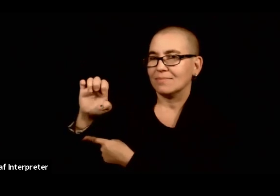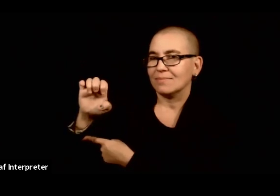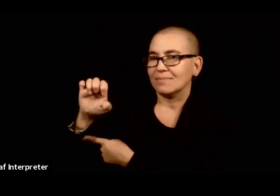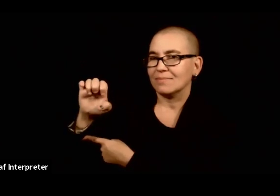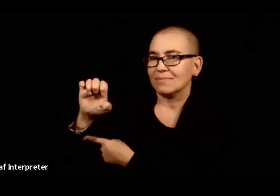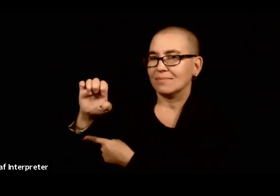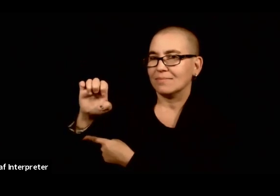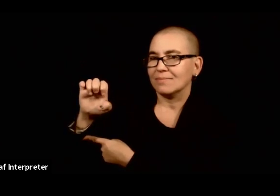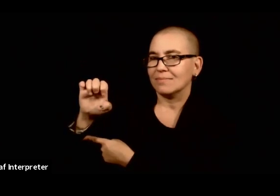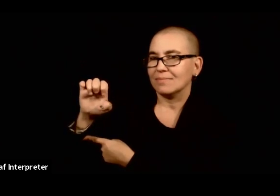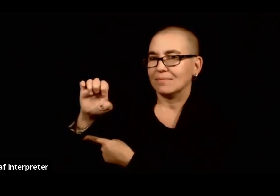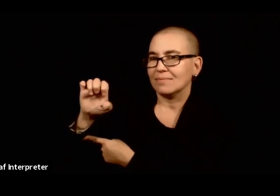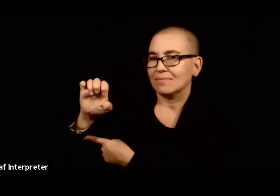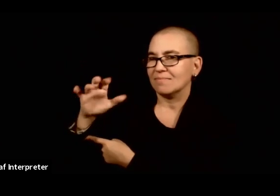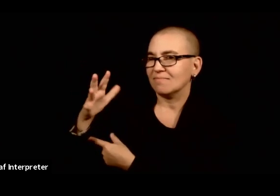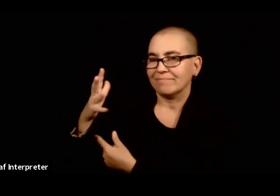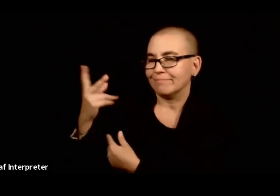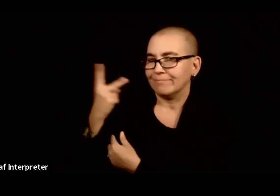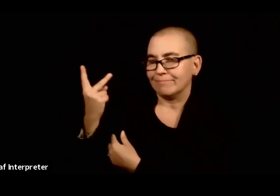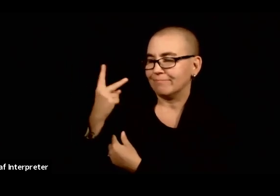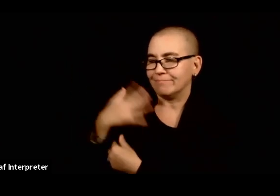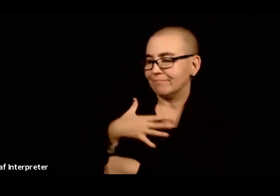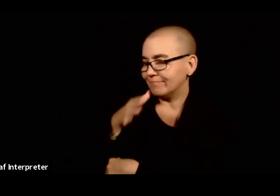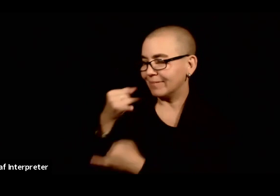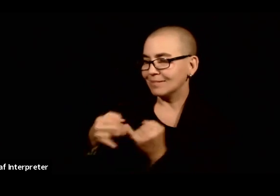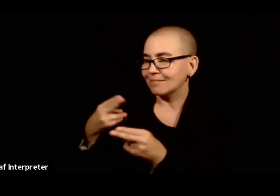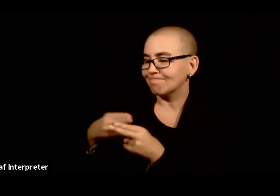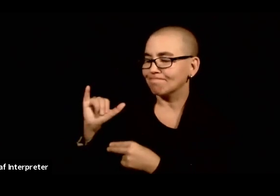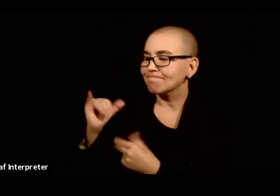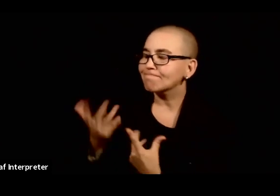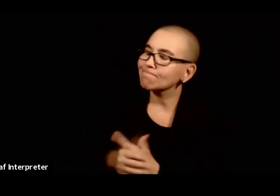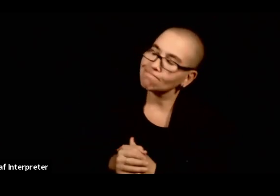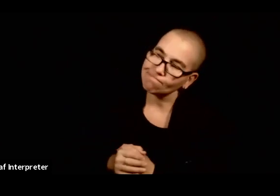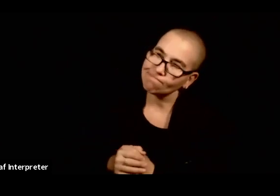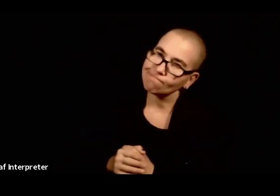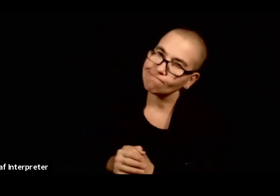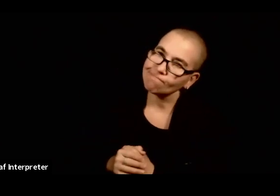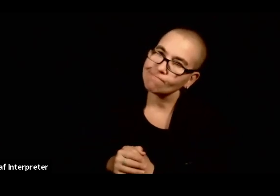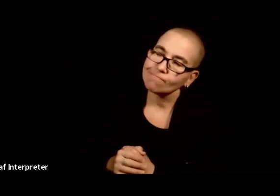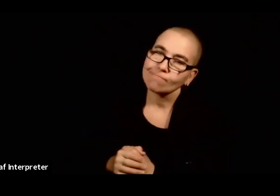Thank you. Yeah, you're welcome.